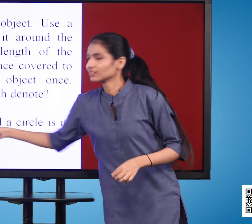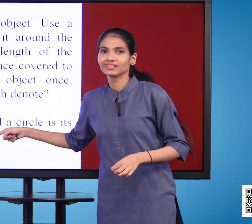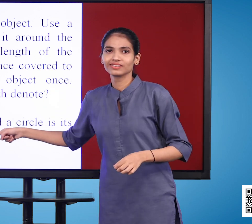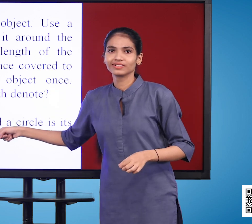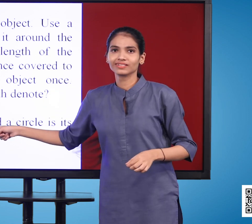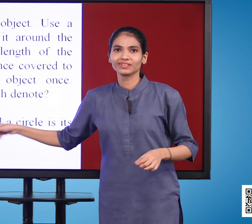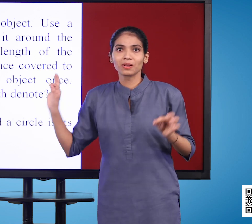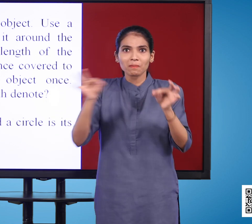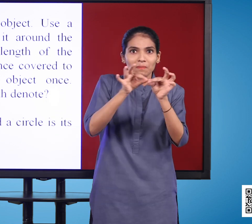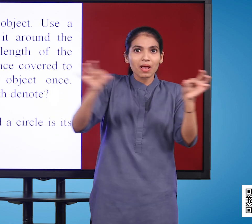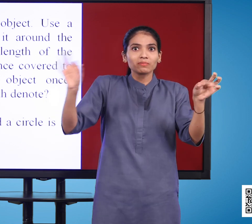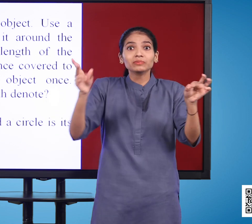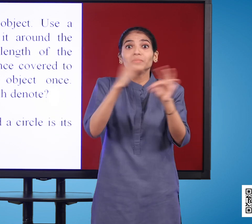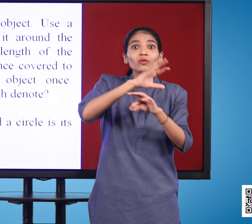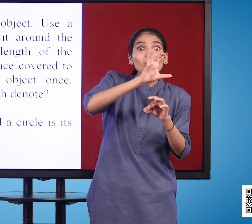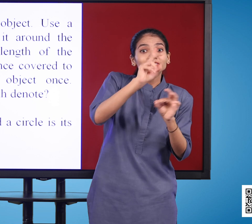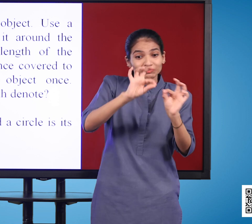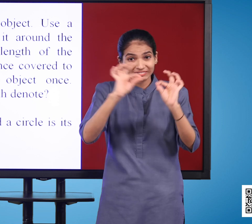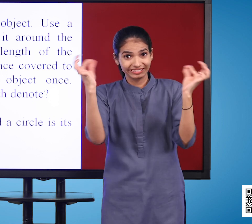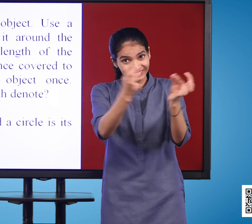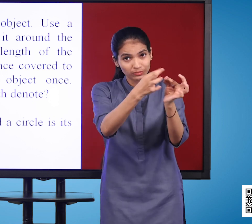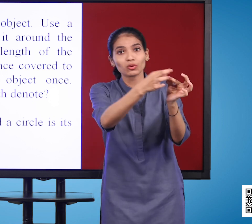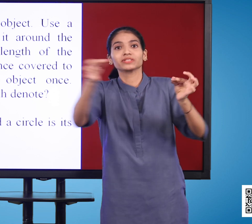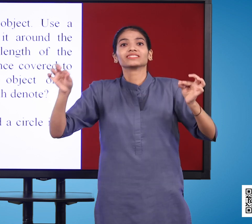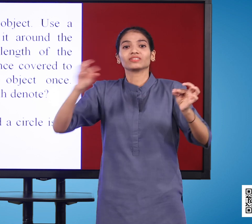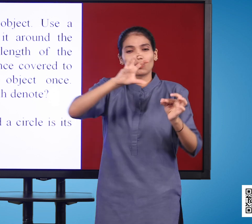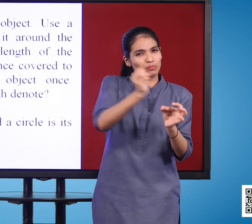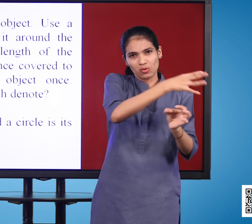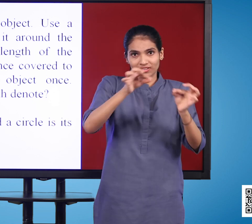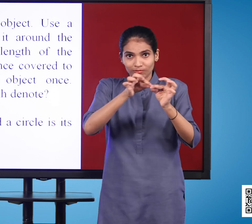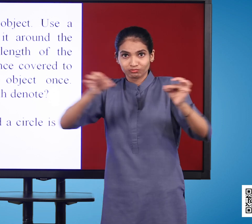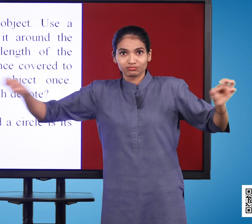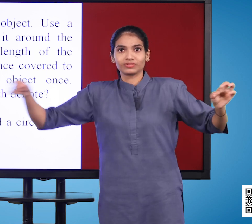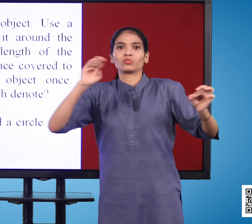circumference.